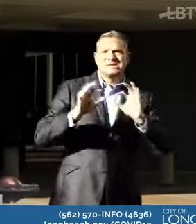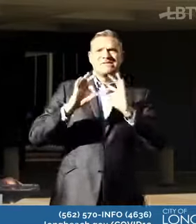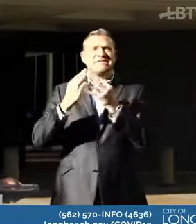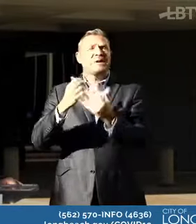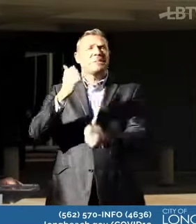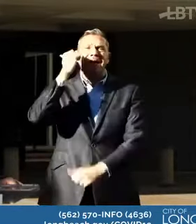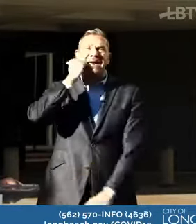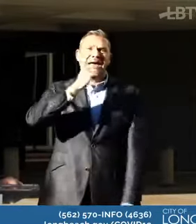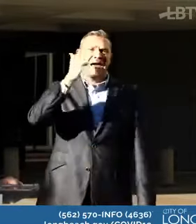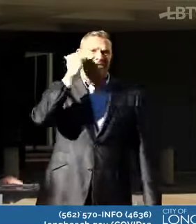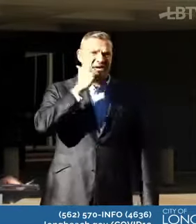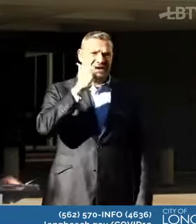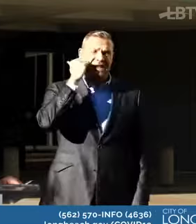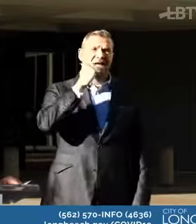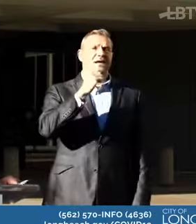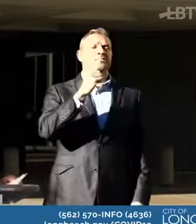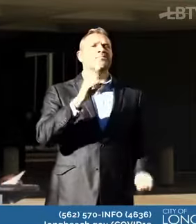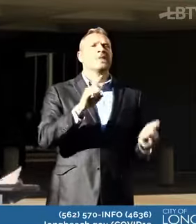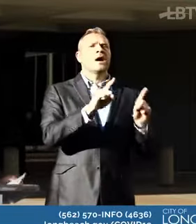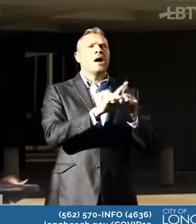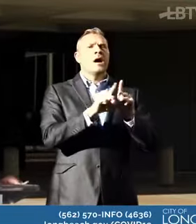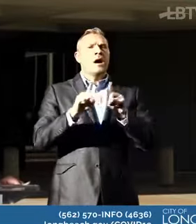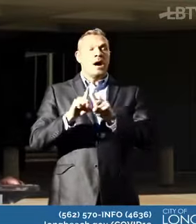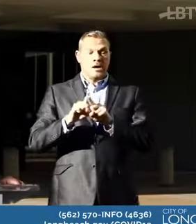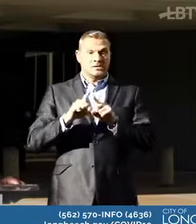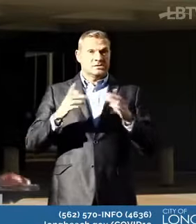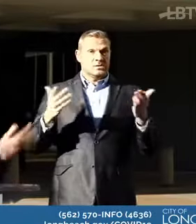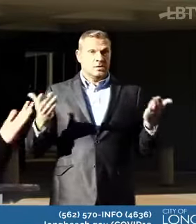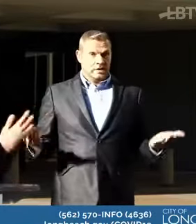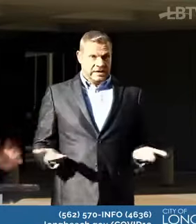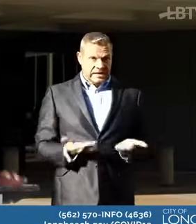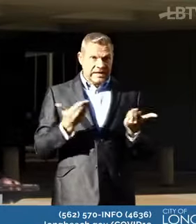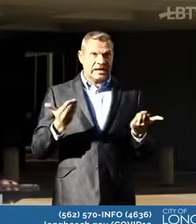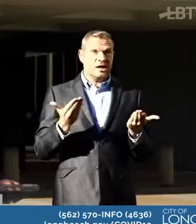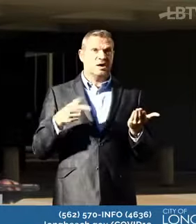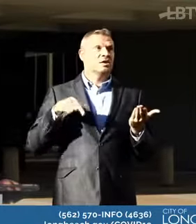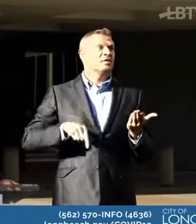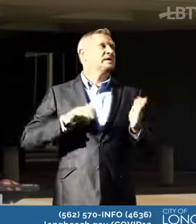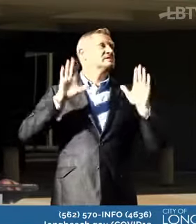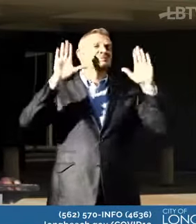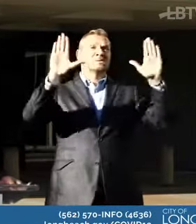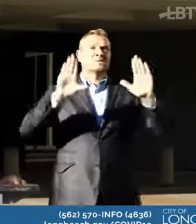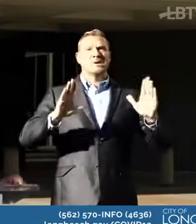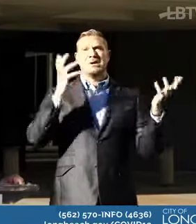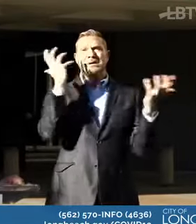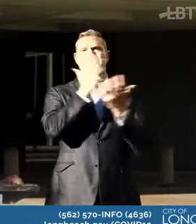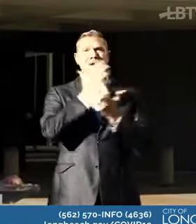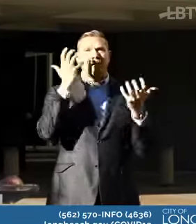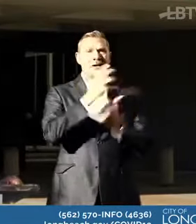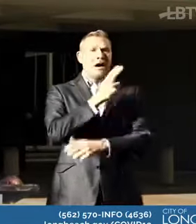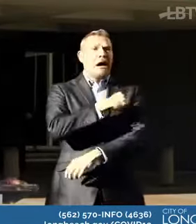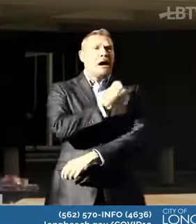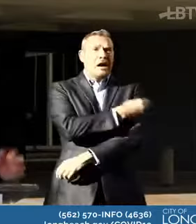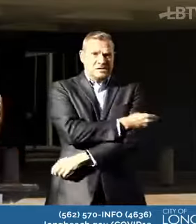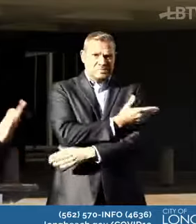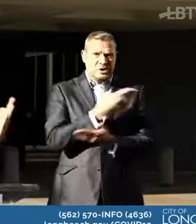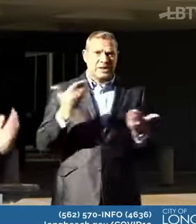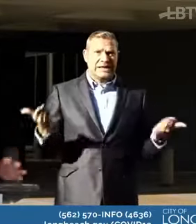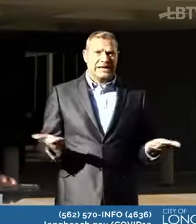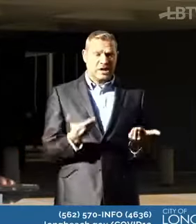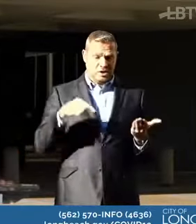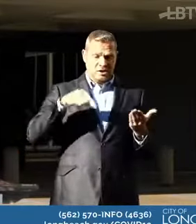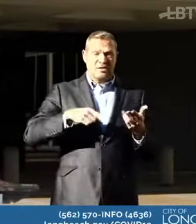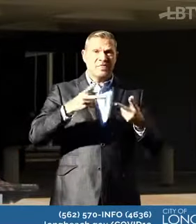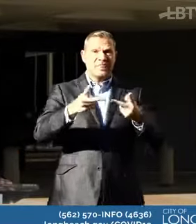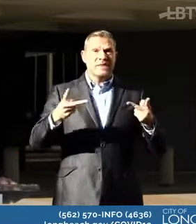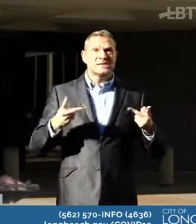It's also not lost on me that we're here at this amazing institution and hospital, and this